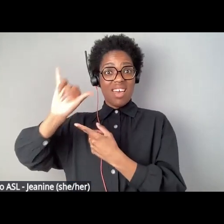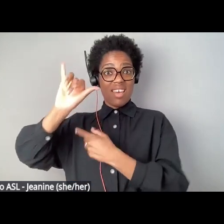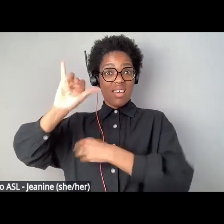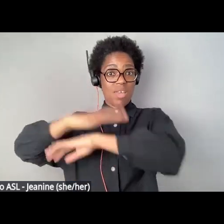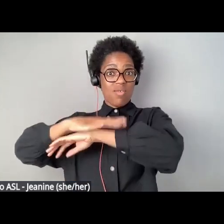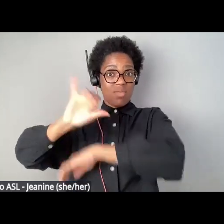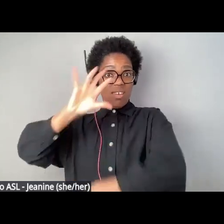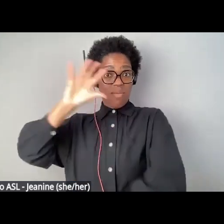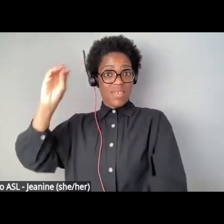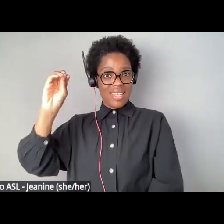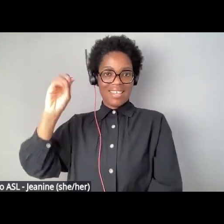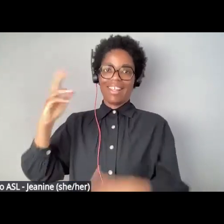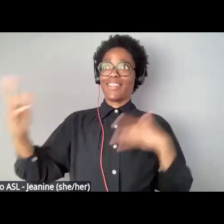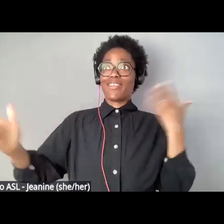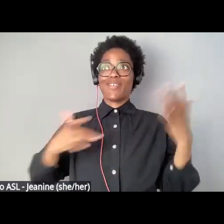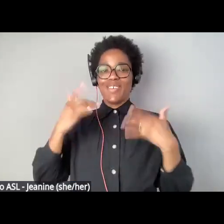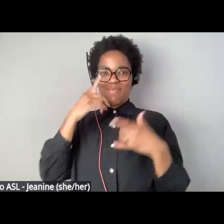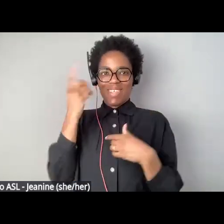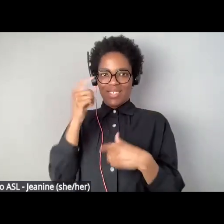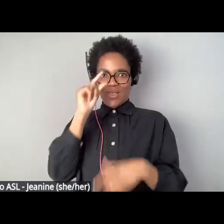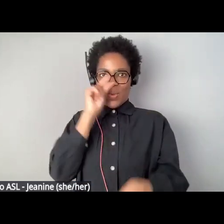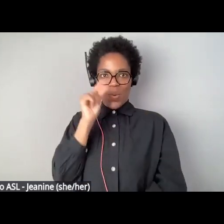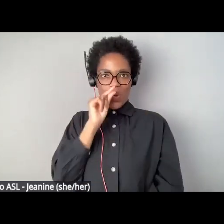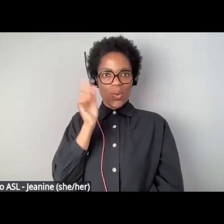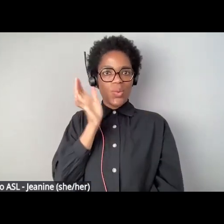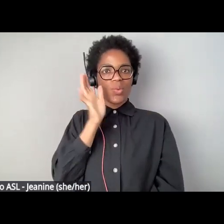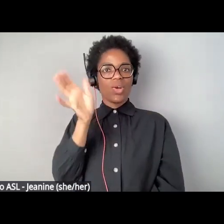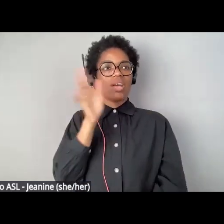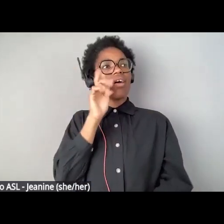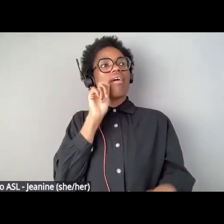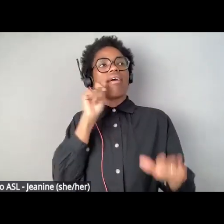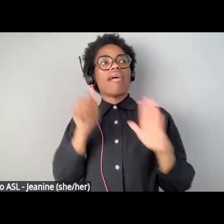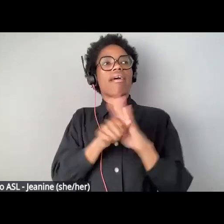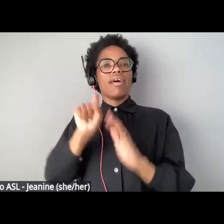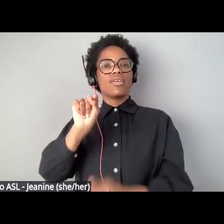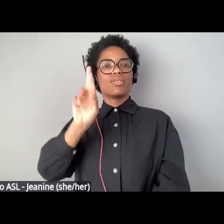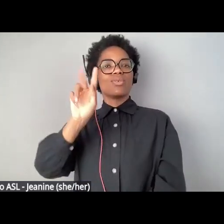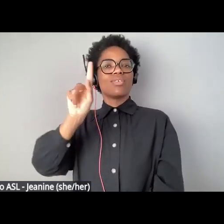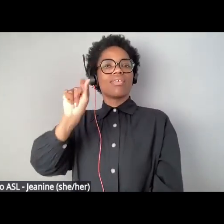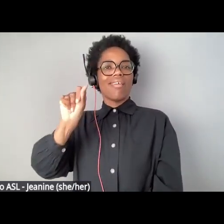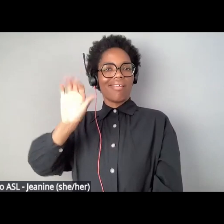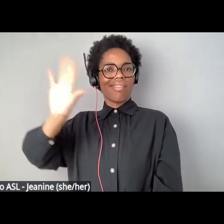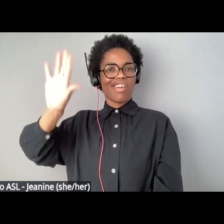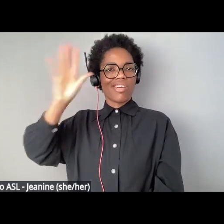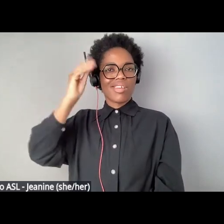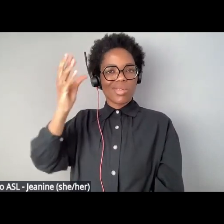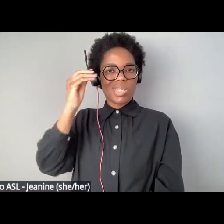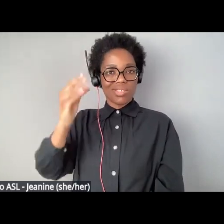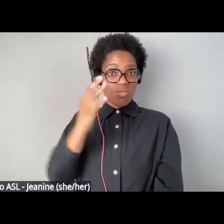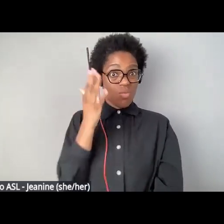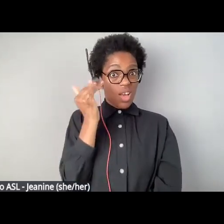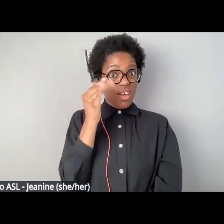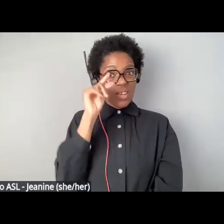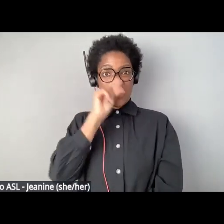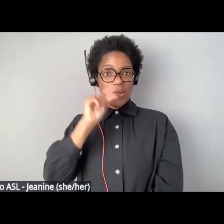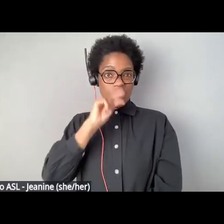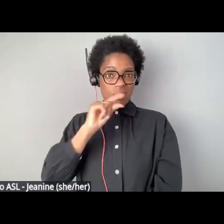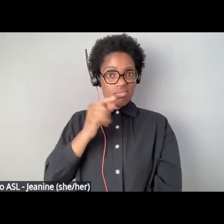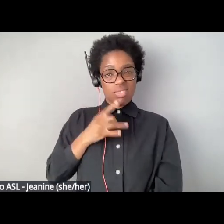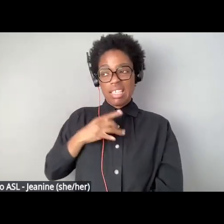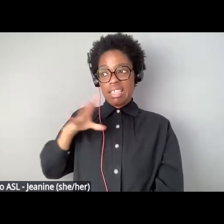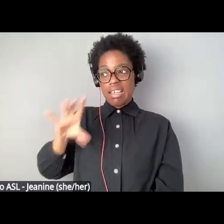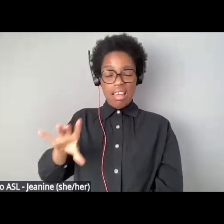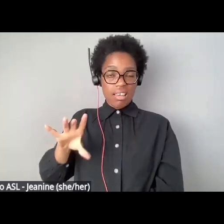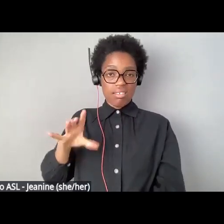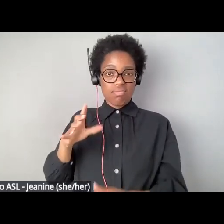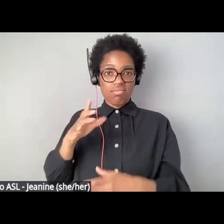other privacy-focused services, because Google hates not only the environment, but also privacy and has no qualms about shaping what